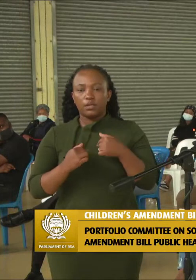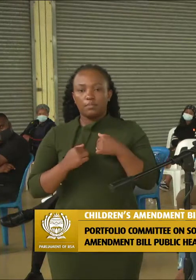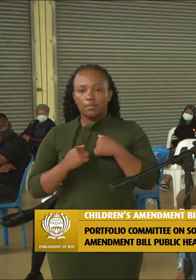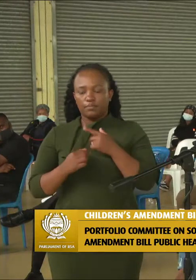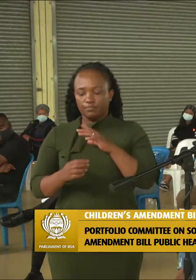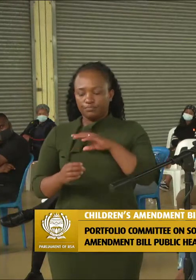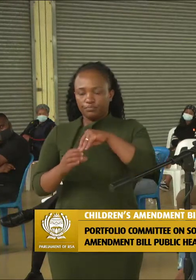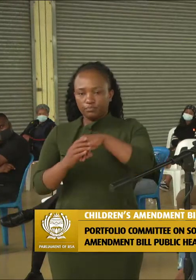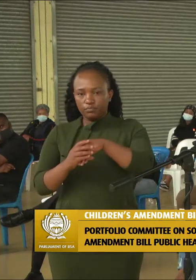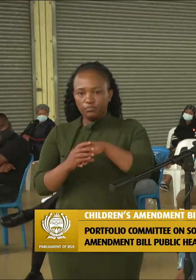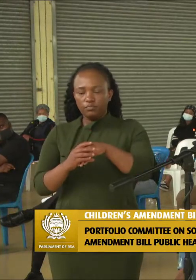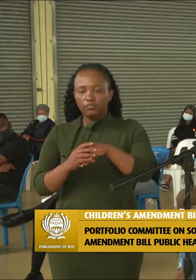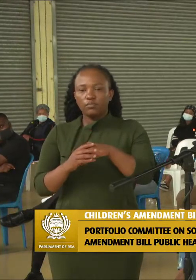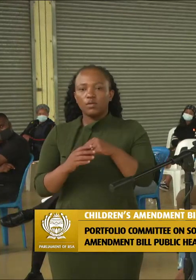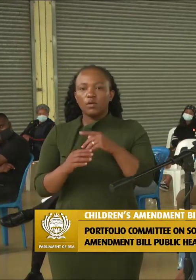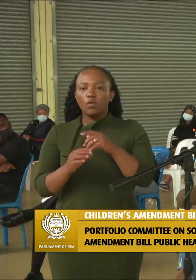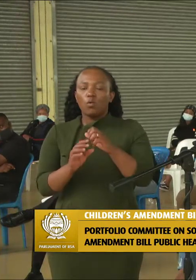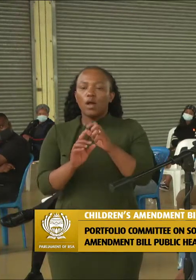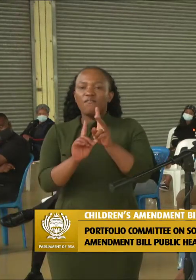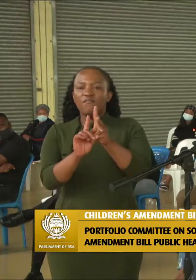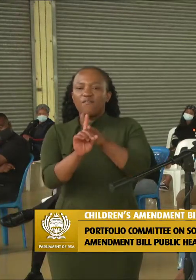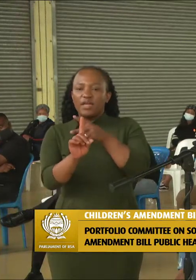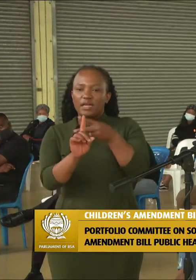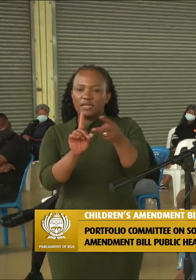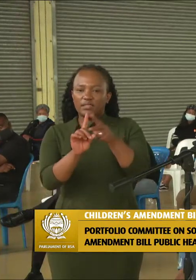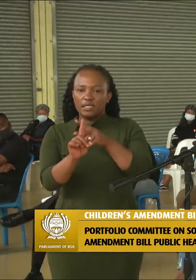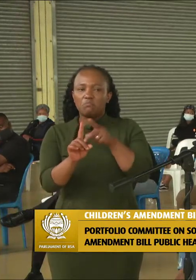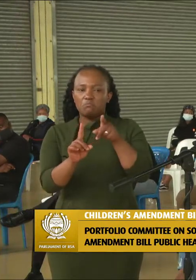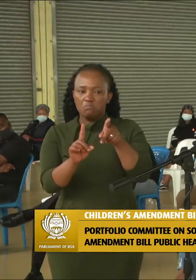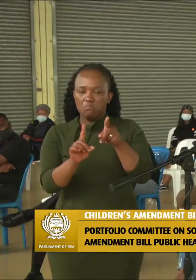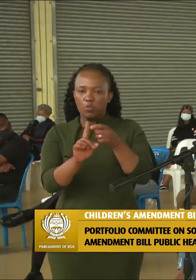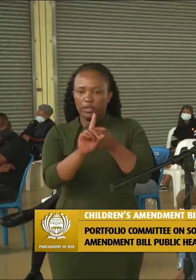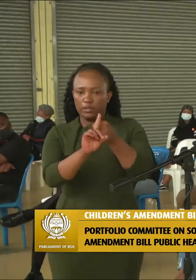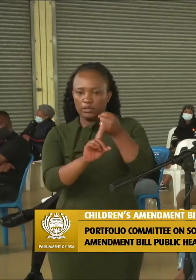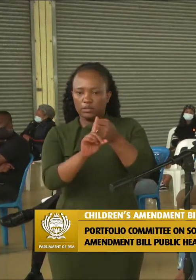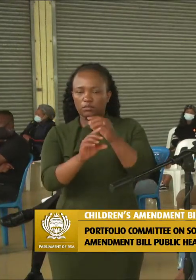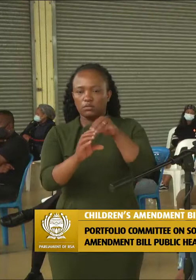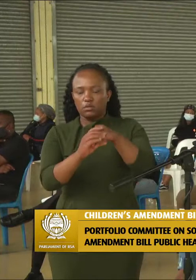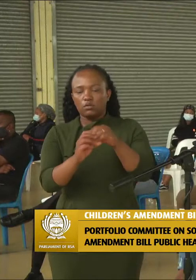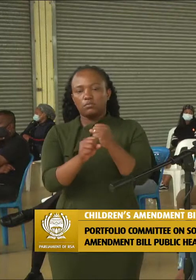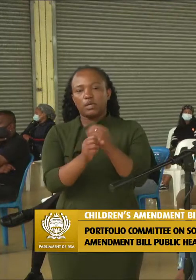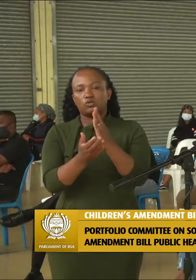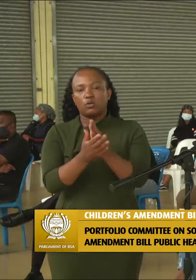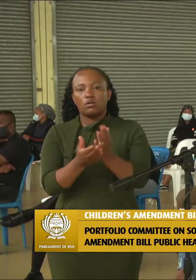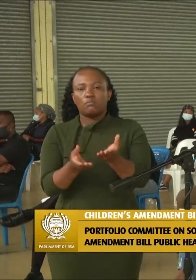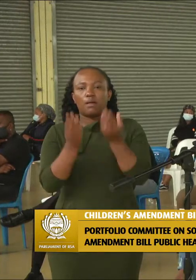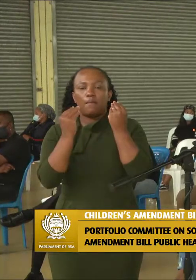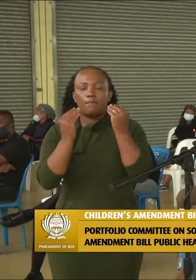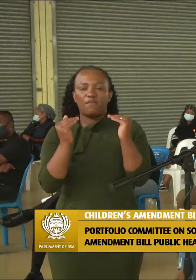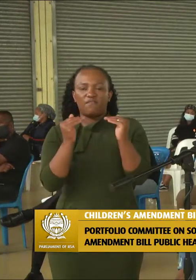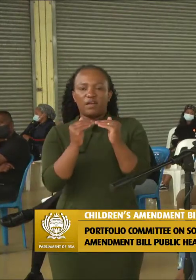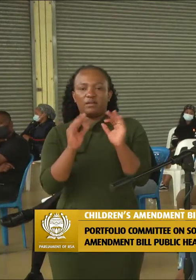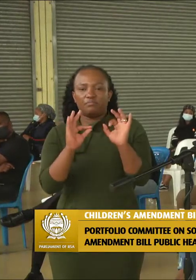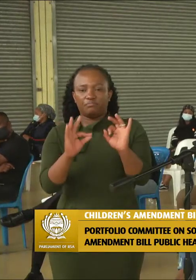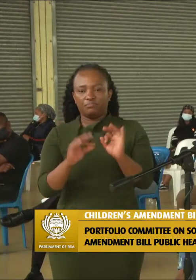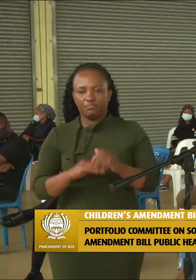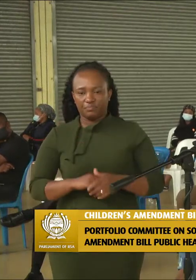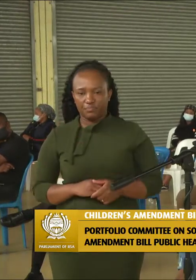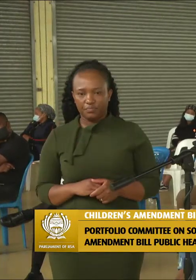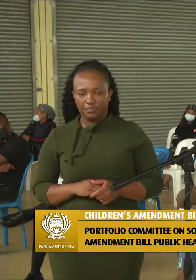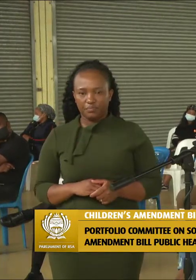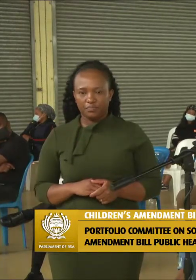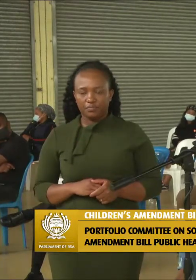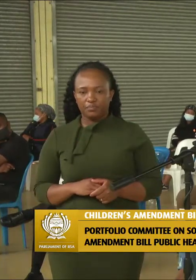ngilekelela ama victim to get justice. I am the awareness coordinator and I also help victims to